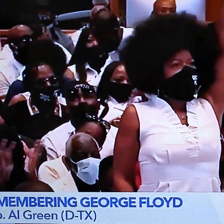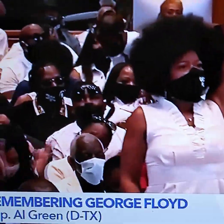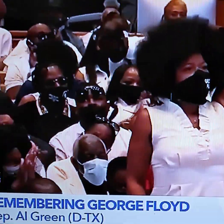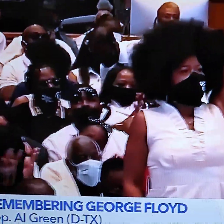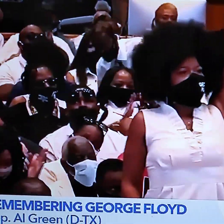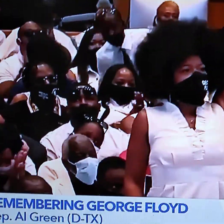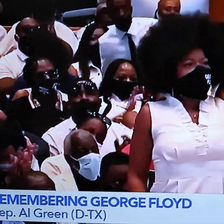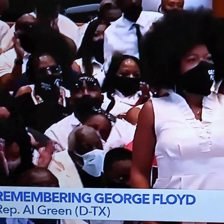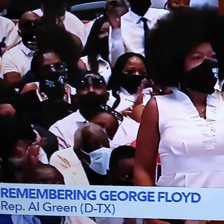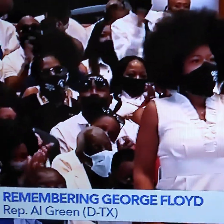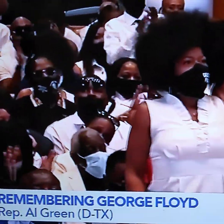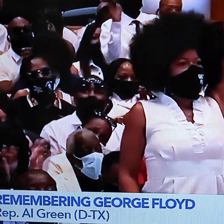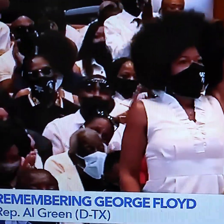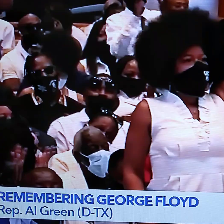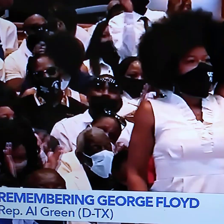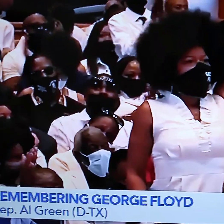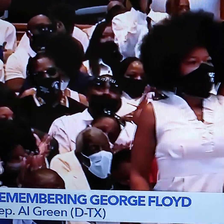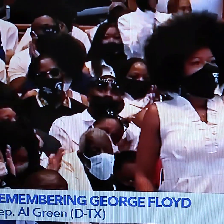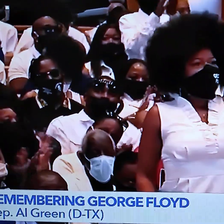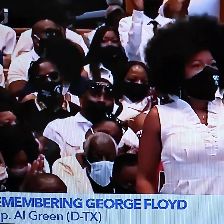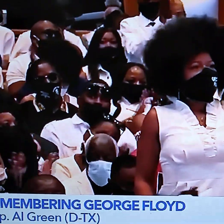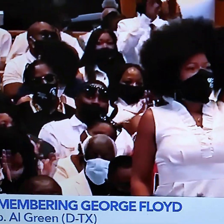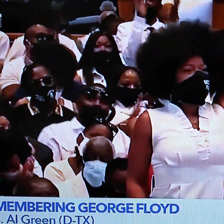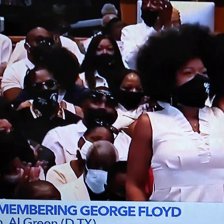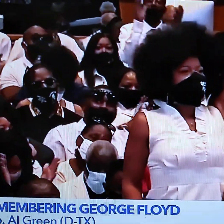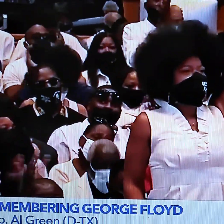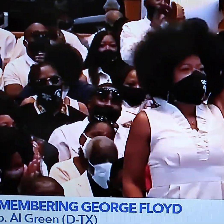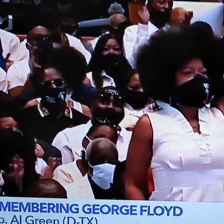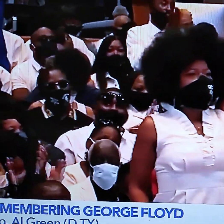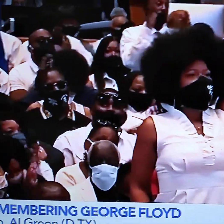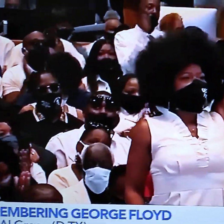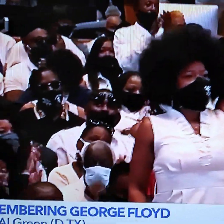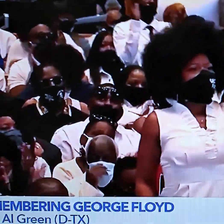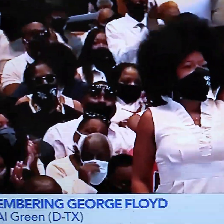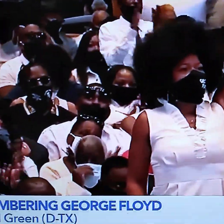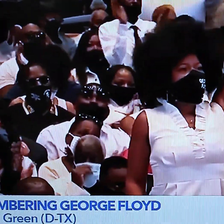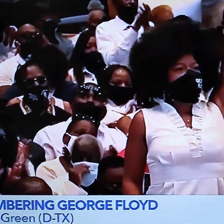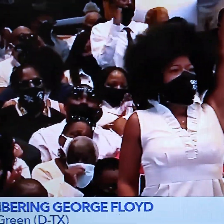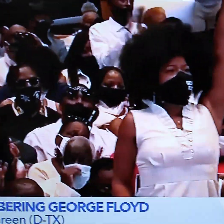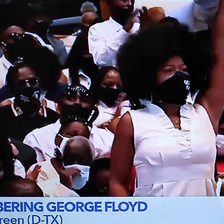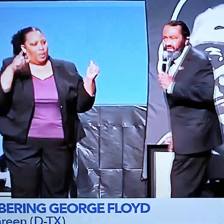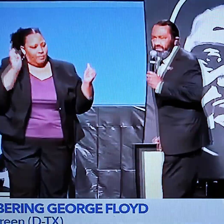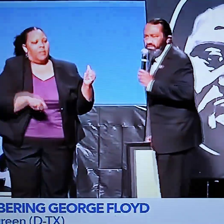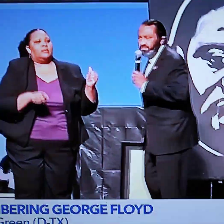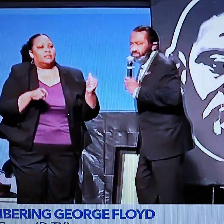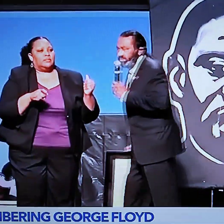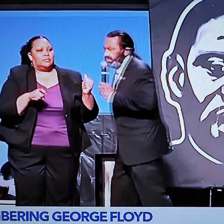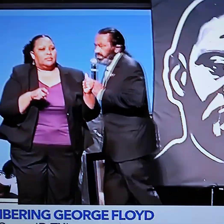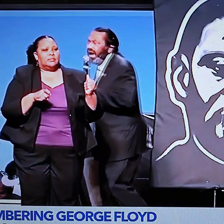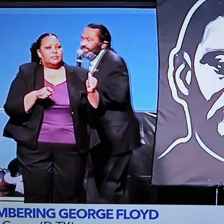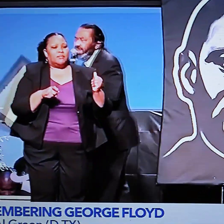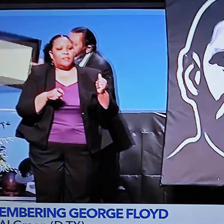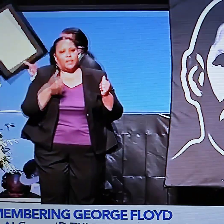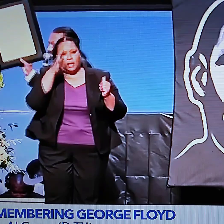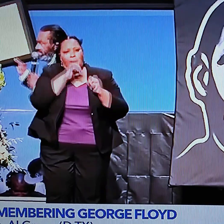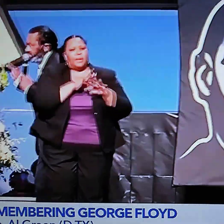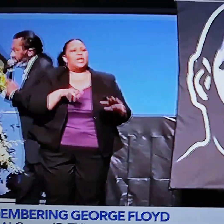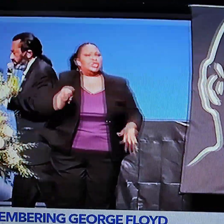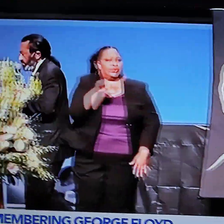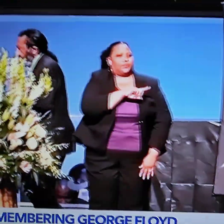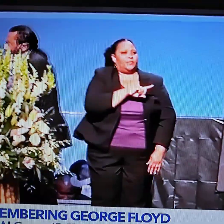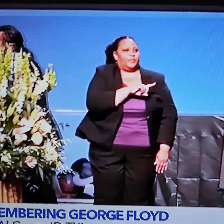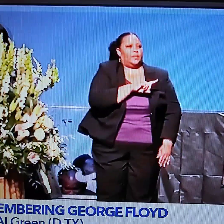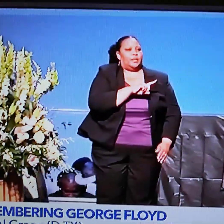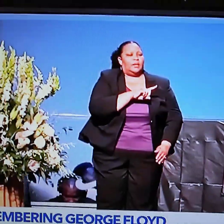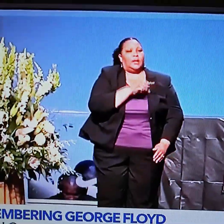it is. It's all about. It's time for us to reconcile. We need a Department of Reconciliation. God bless you.